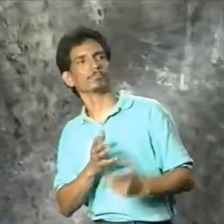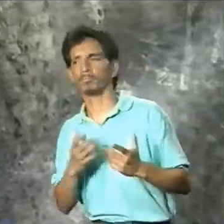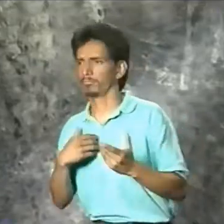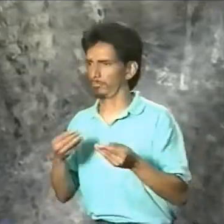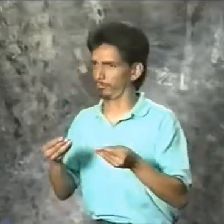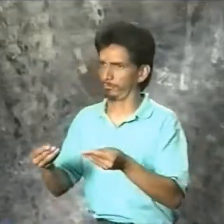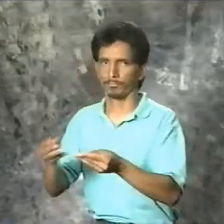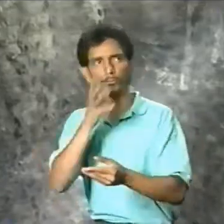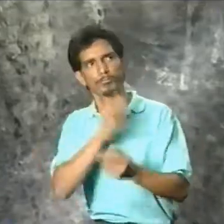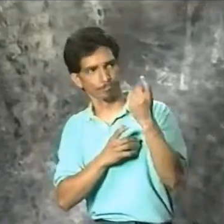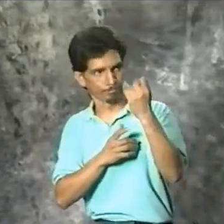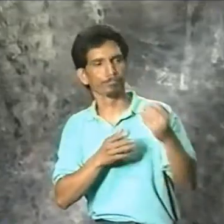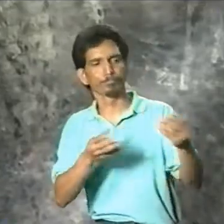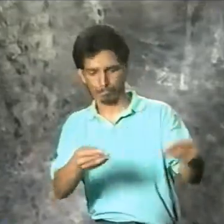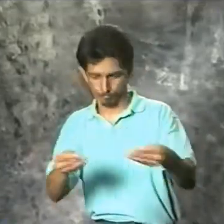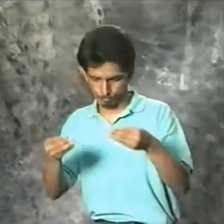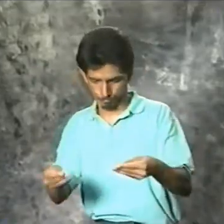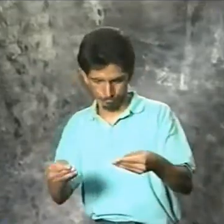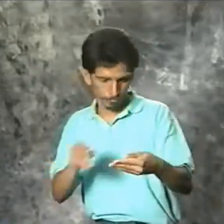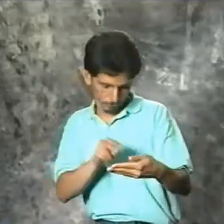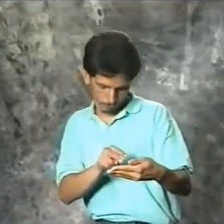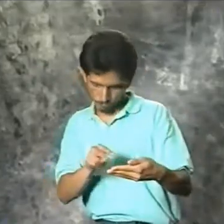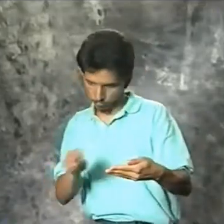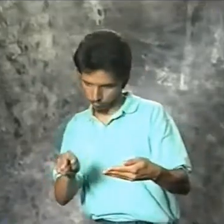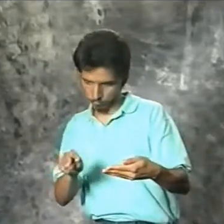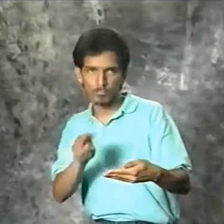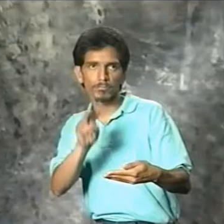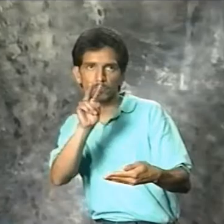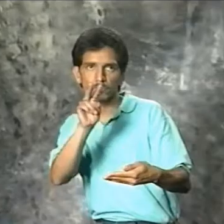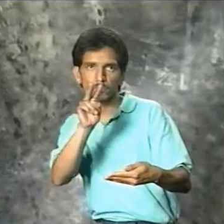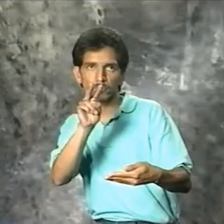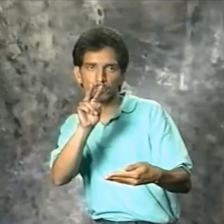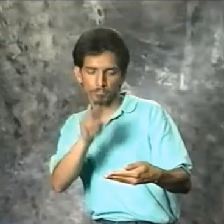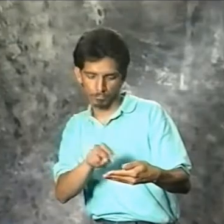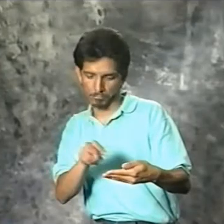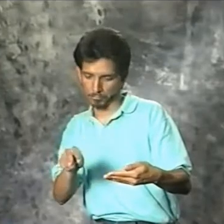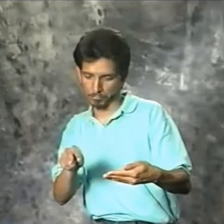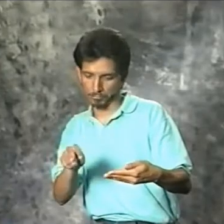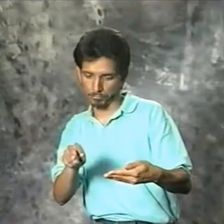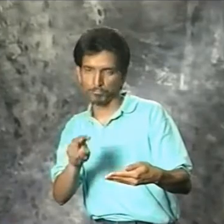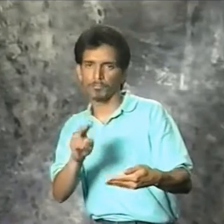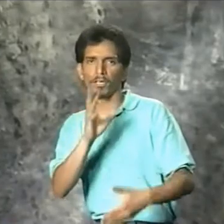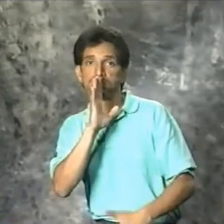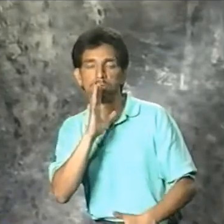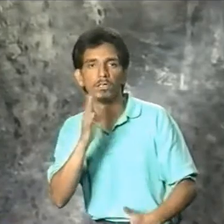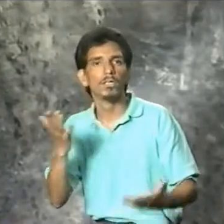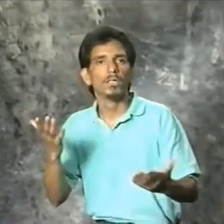scenes. Next, a woman came up to me, looked at all my information, looked at me, and then looked at my